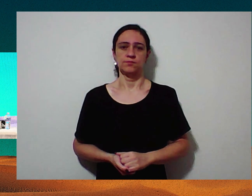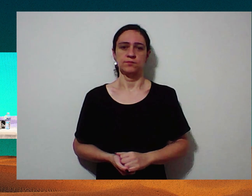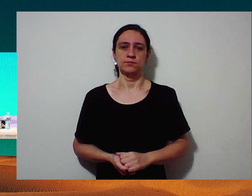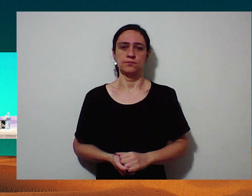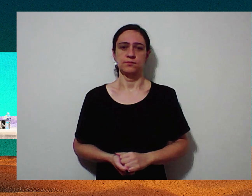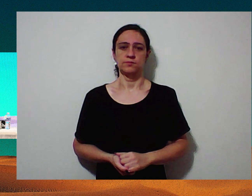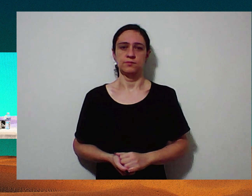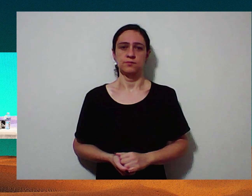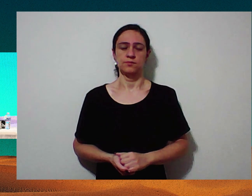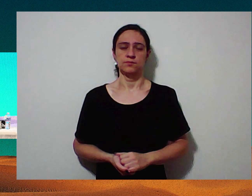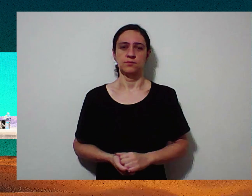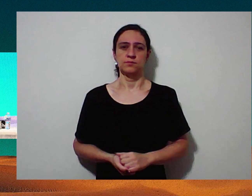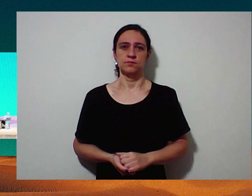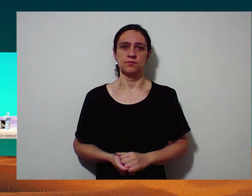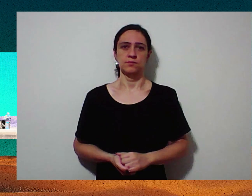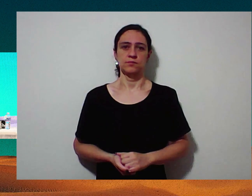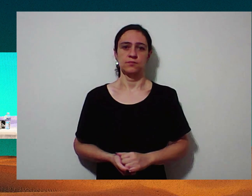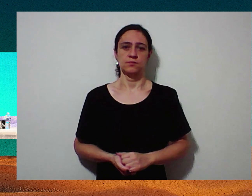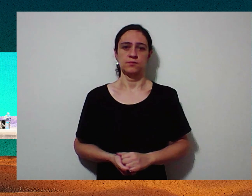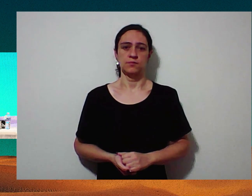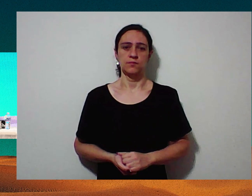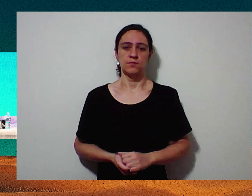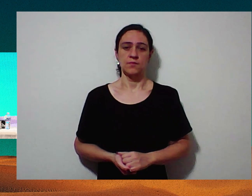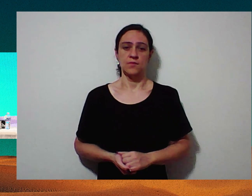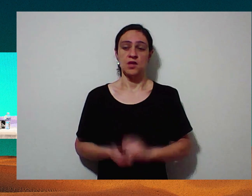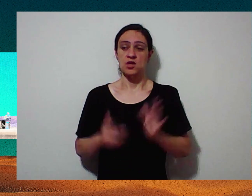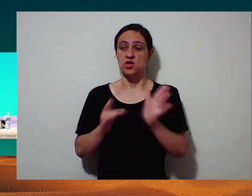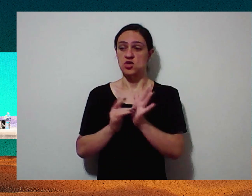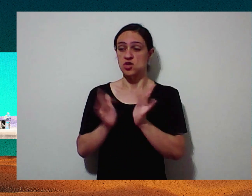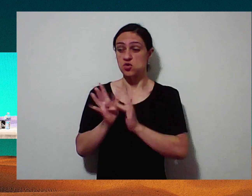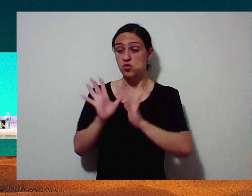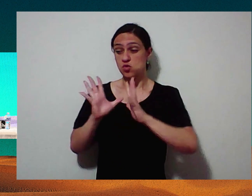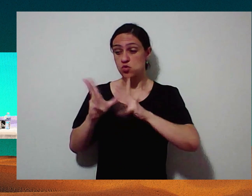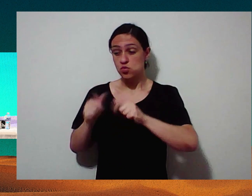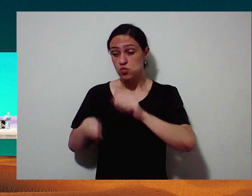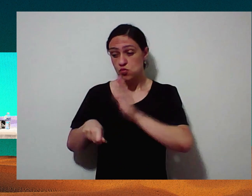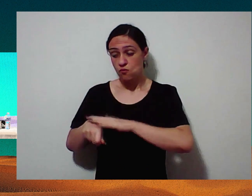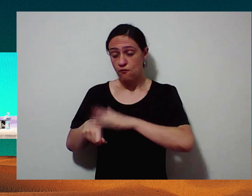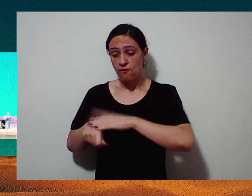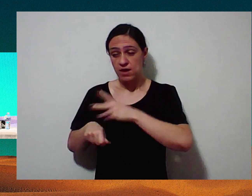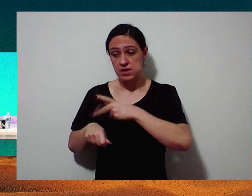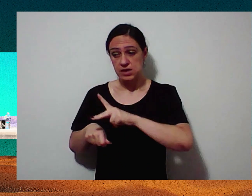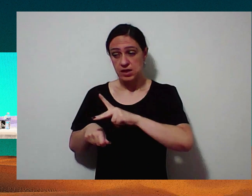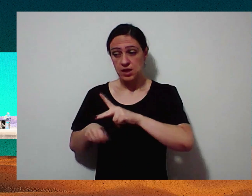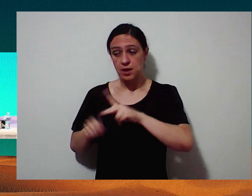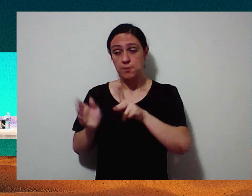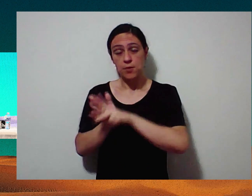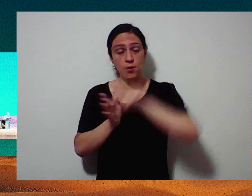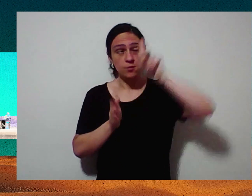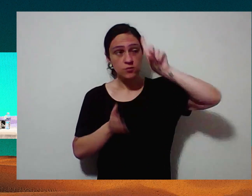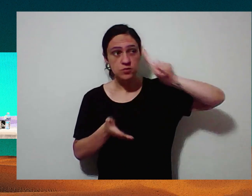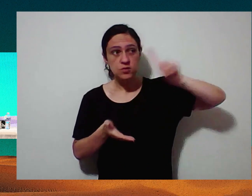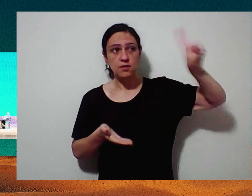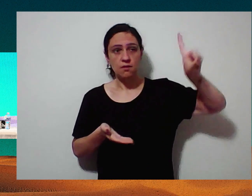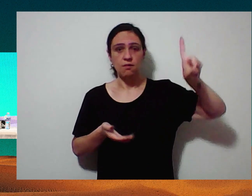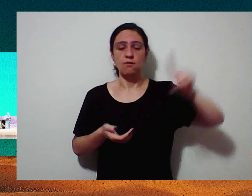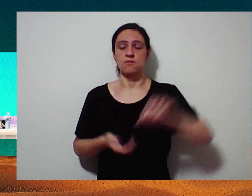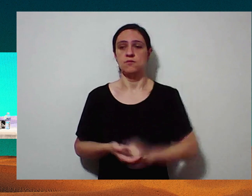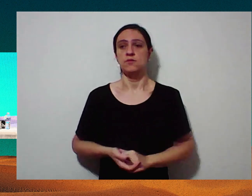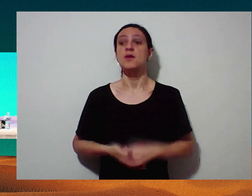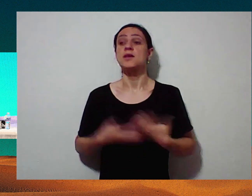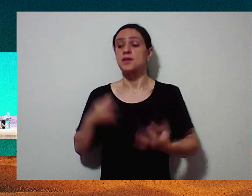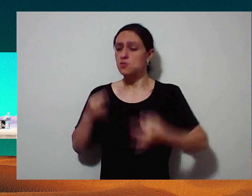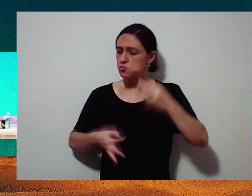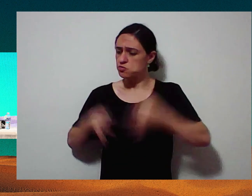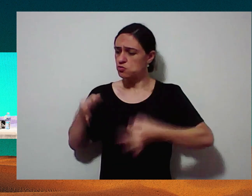capacity. Tudo que ele faz é Deus quem faz. Everything he does, it is God who do it. Então até o seu julgamento é justo porque é Deus quem